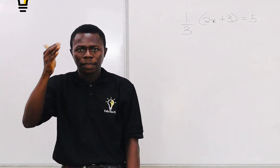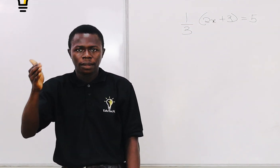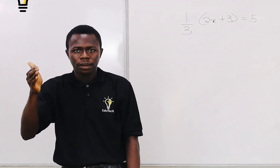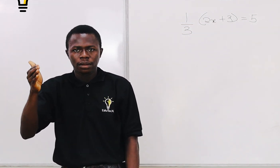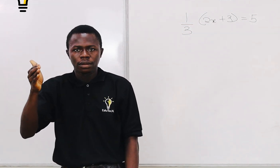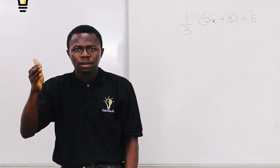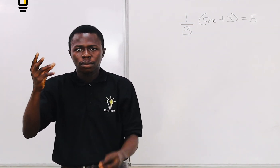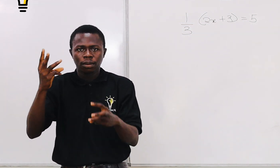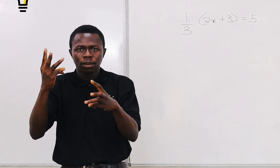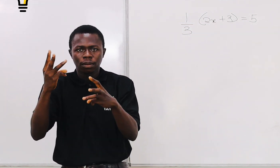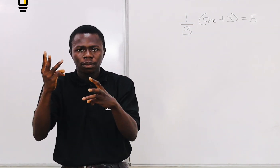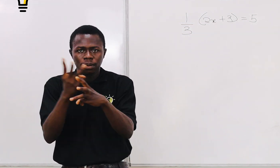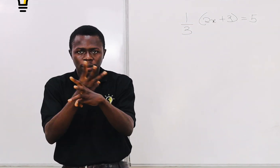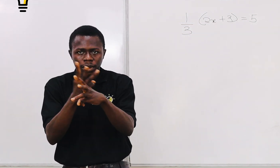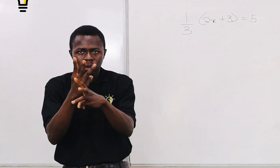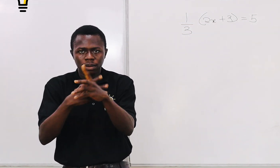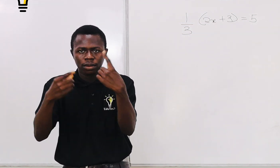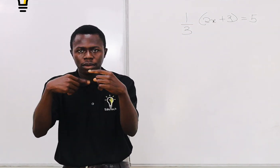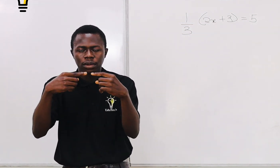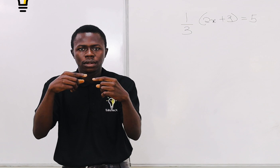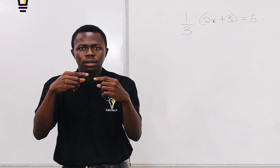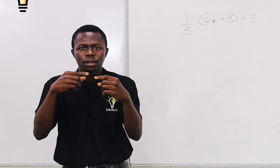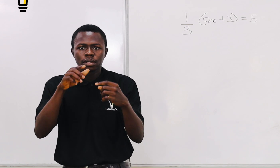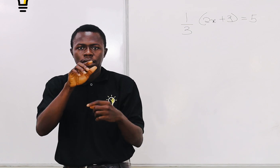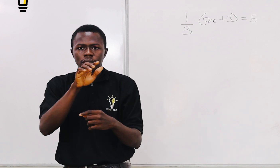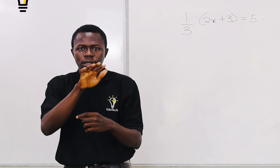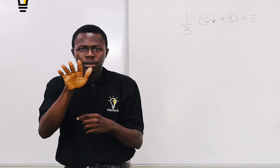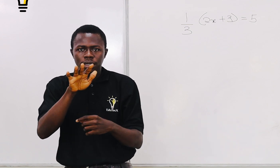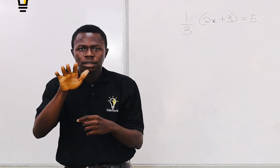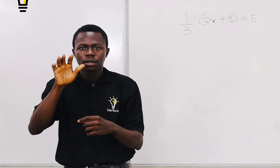Then the last one, which is the M, stands for